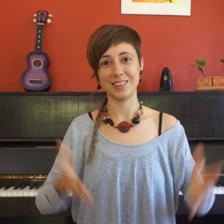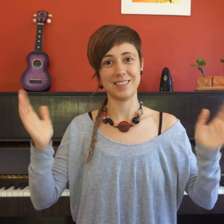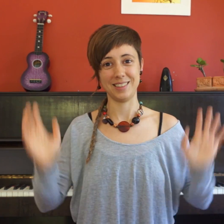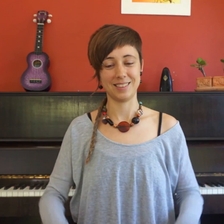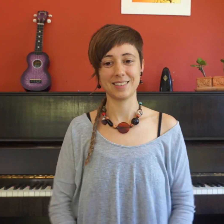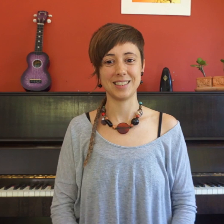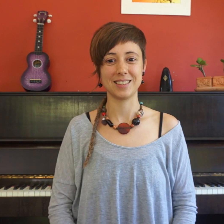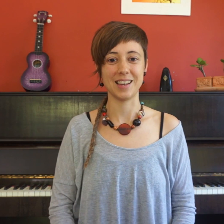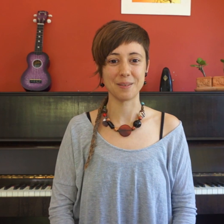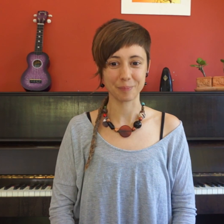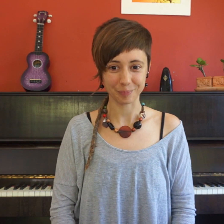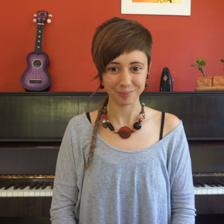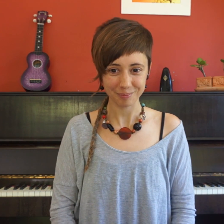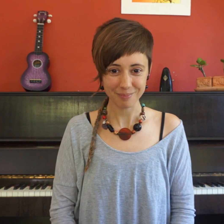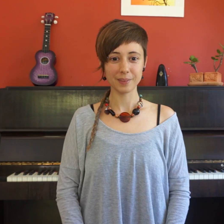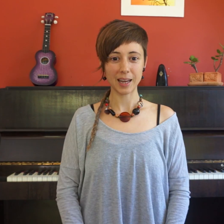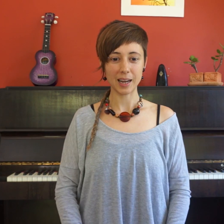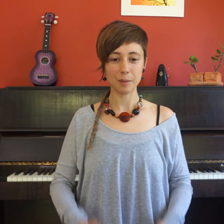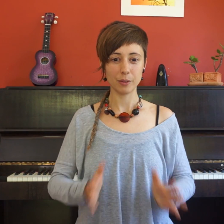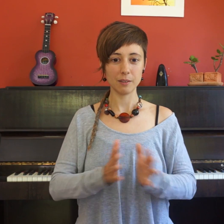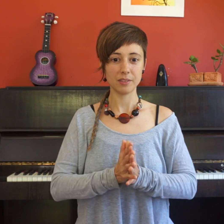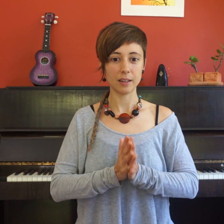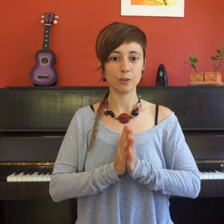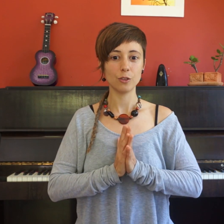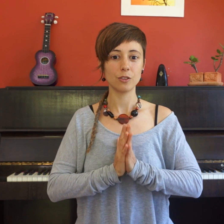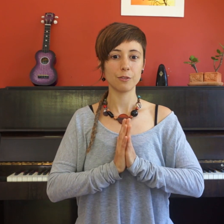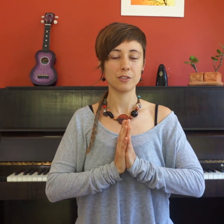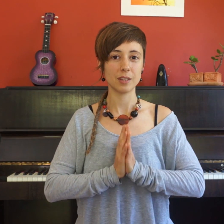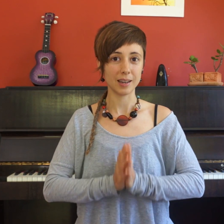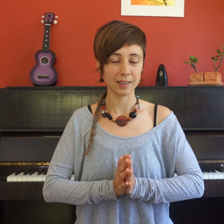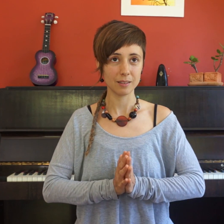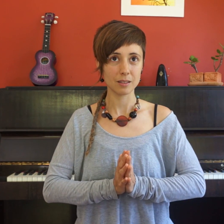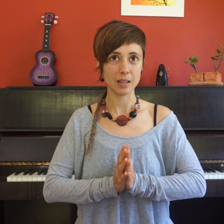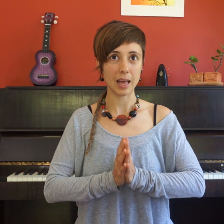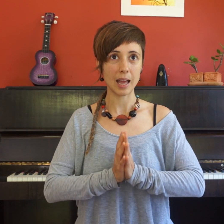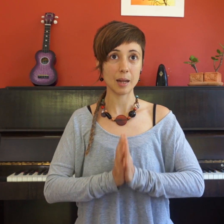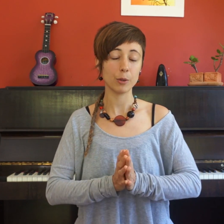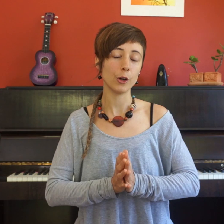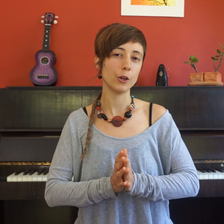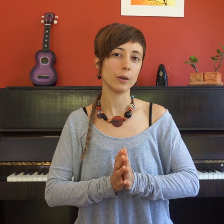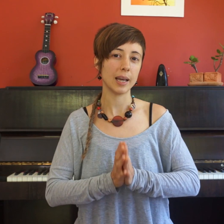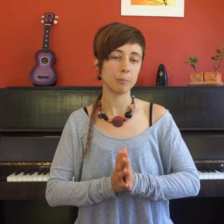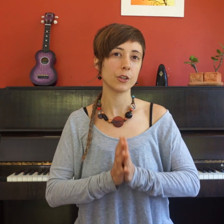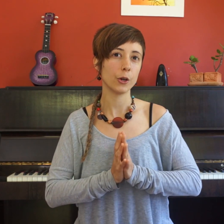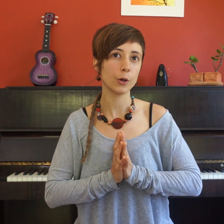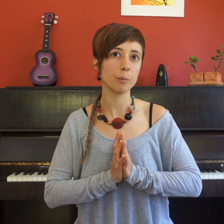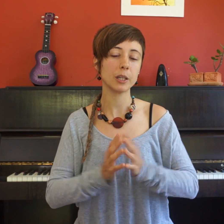it since then. I believe that the use of signs helped her